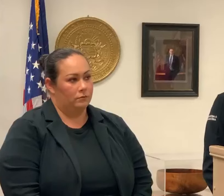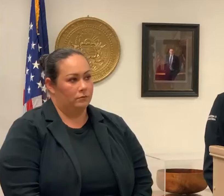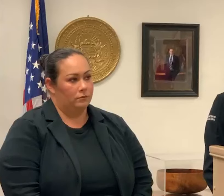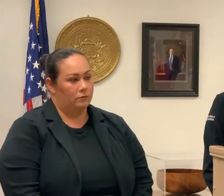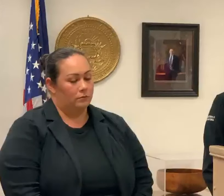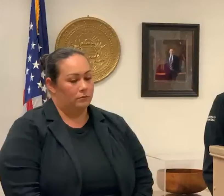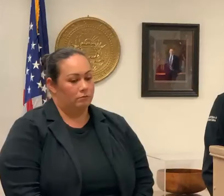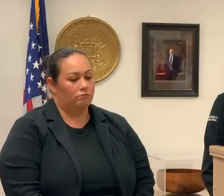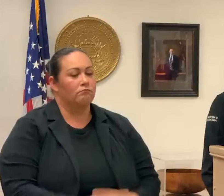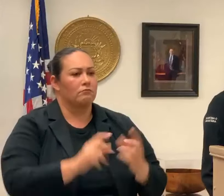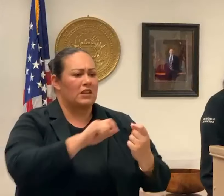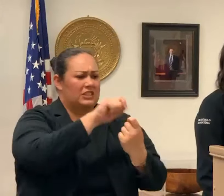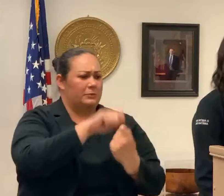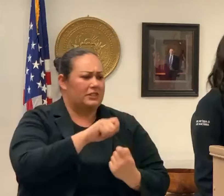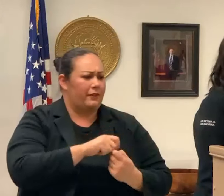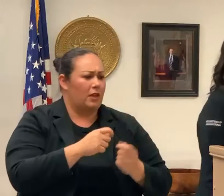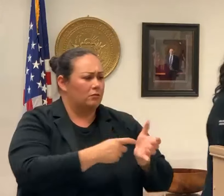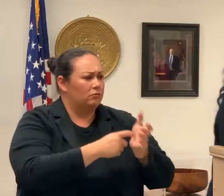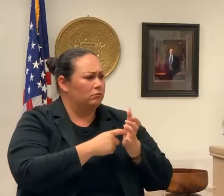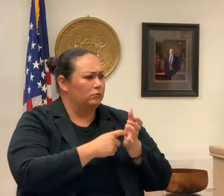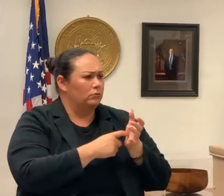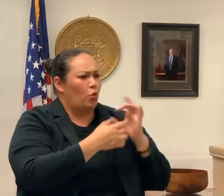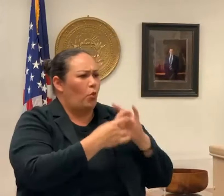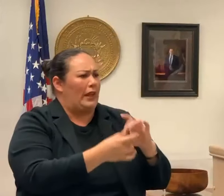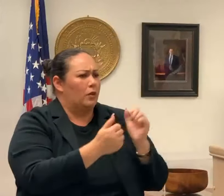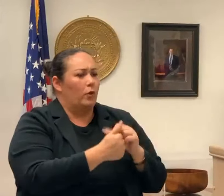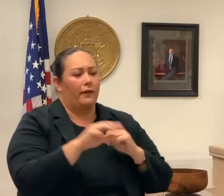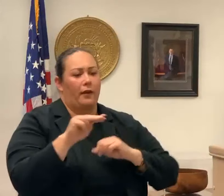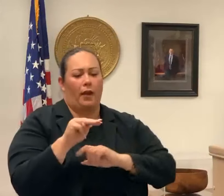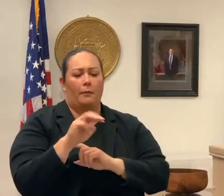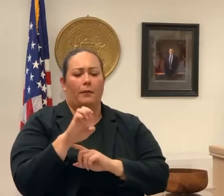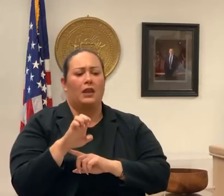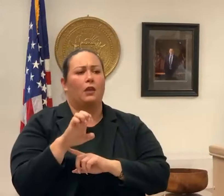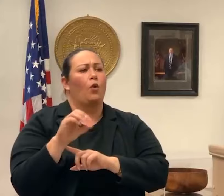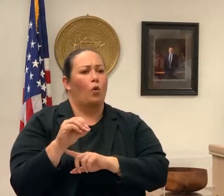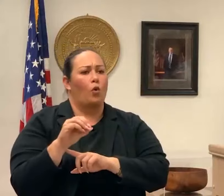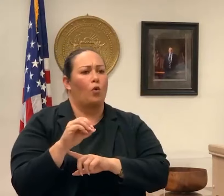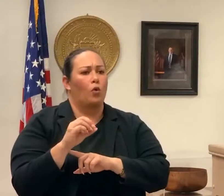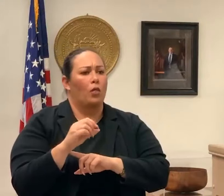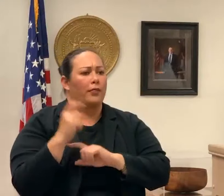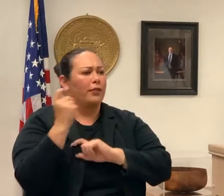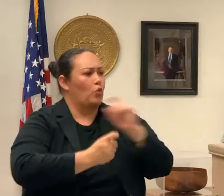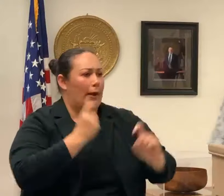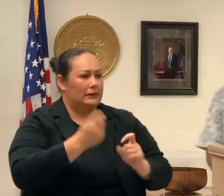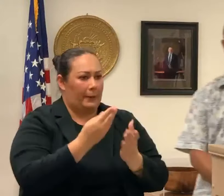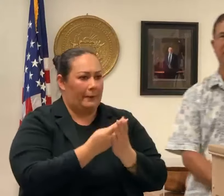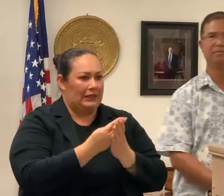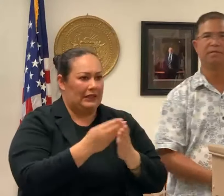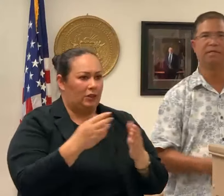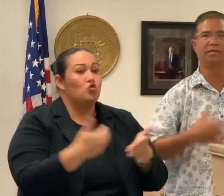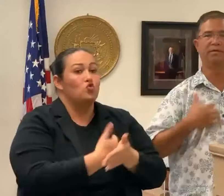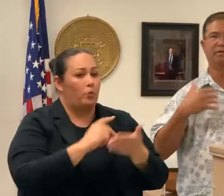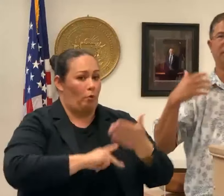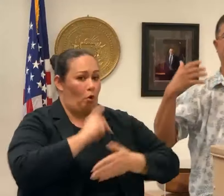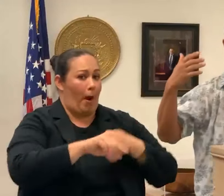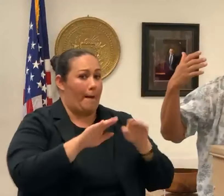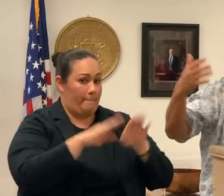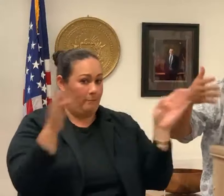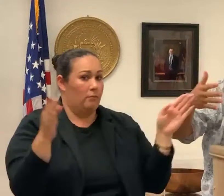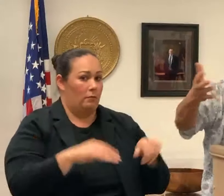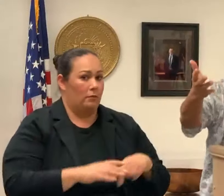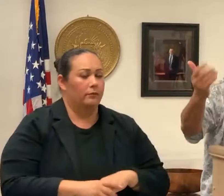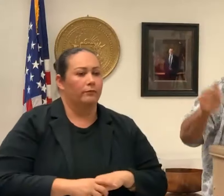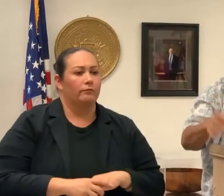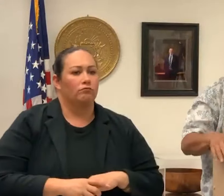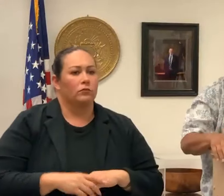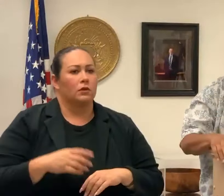question is around specifics regarding the MEO grants. Okay. So as a state, when